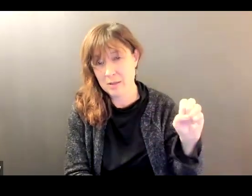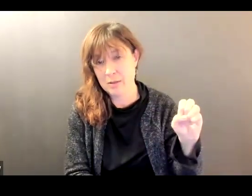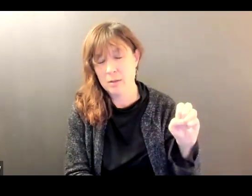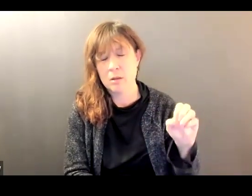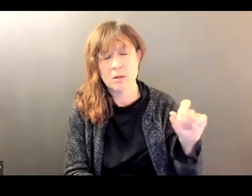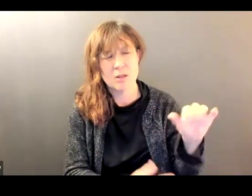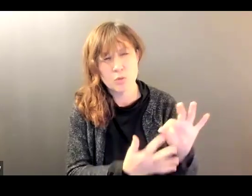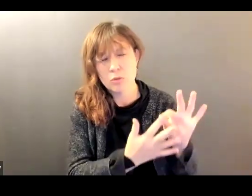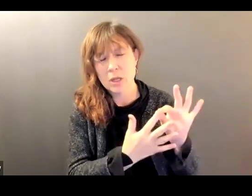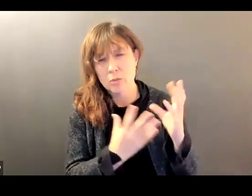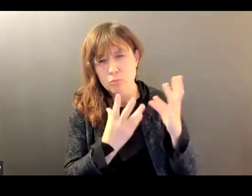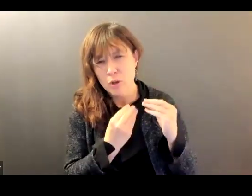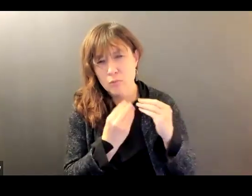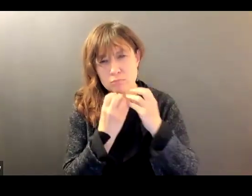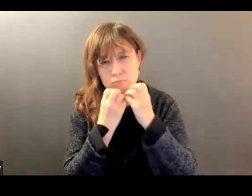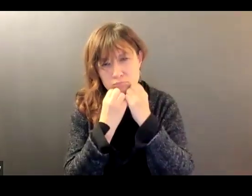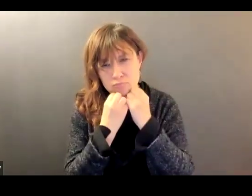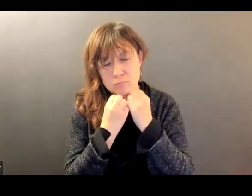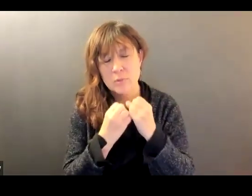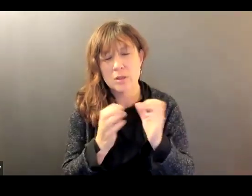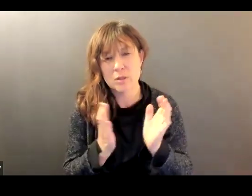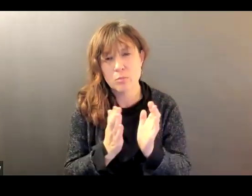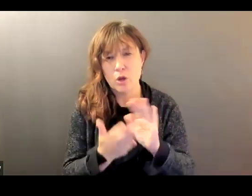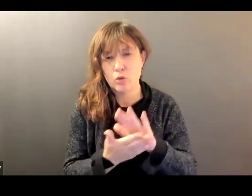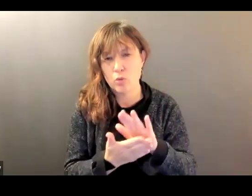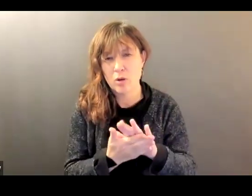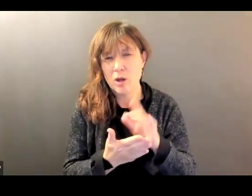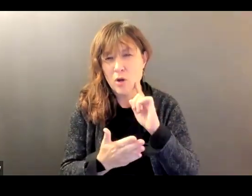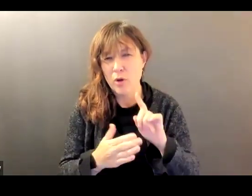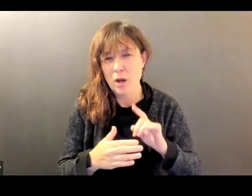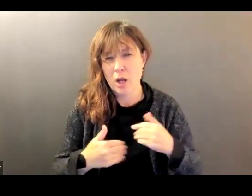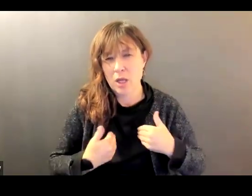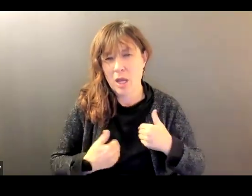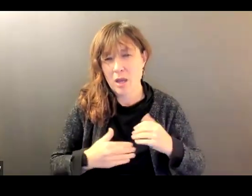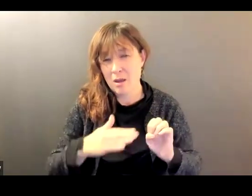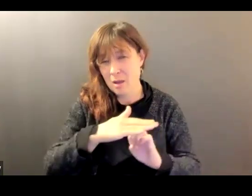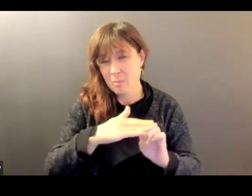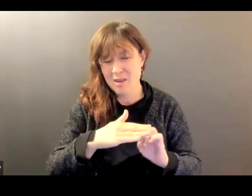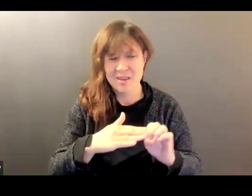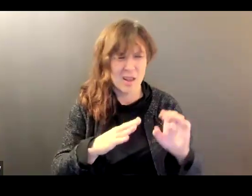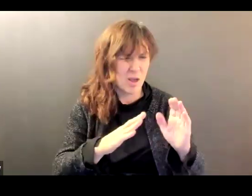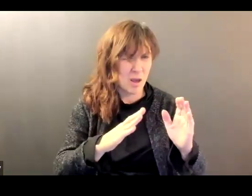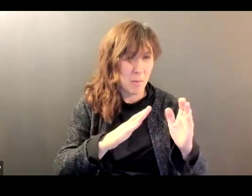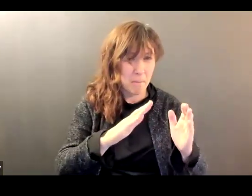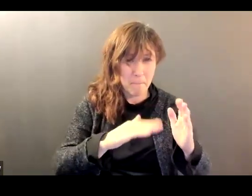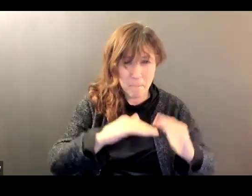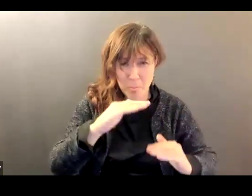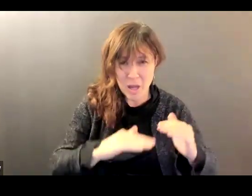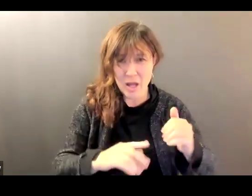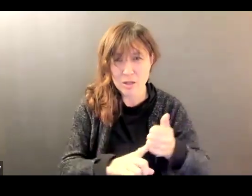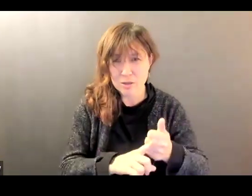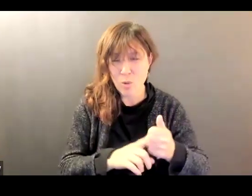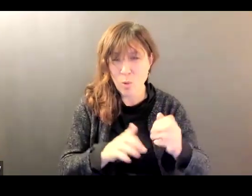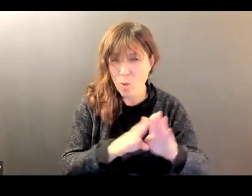loving, supportive, beautiful, small school community that caters to early elementary. You're not just closing a building, you are scattering a high-needs